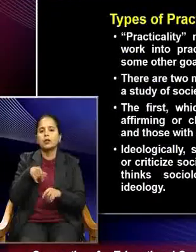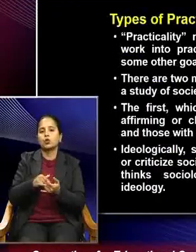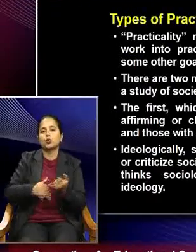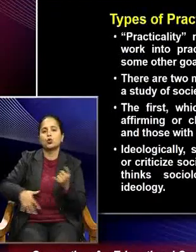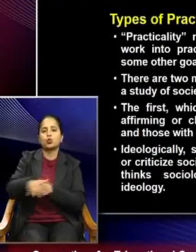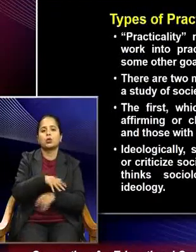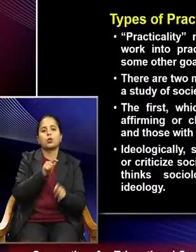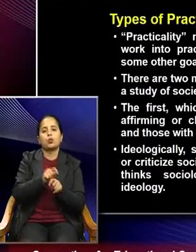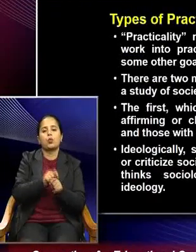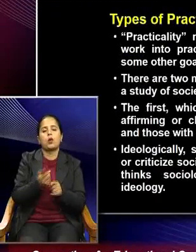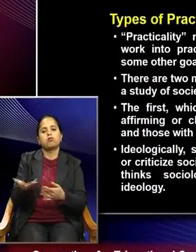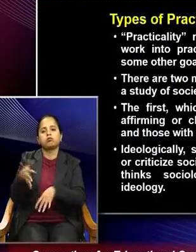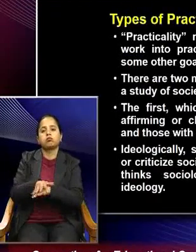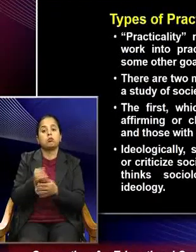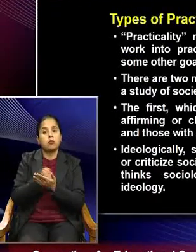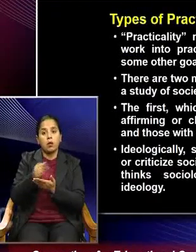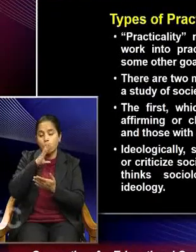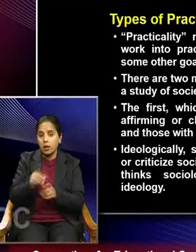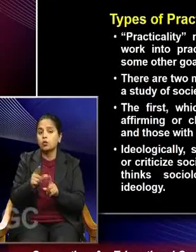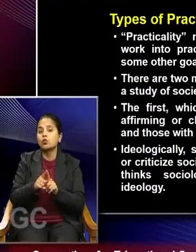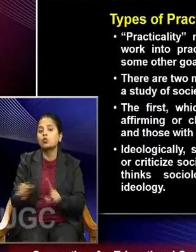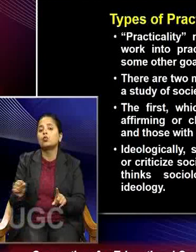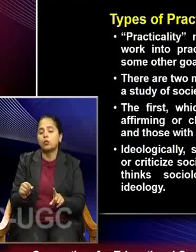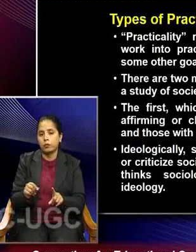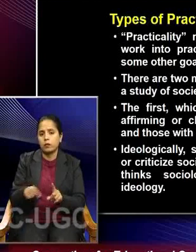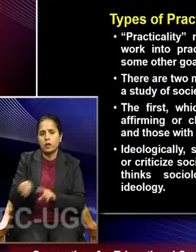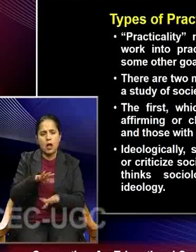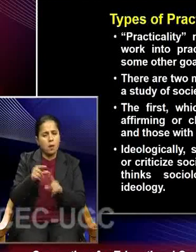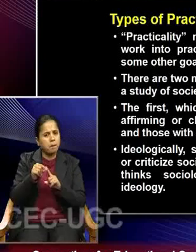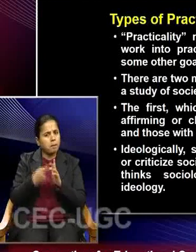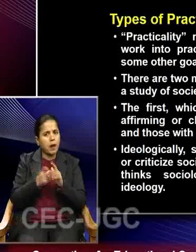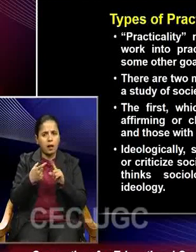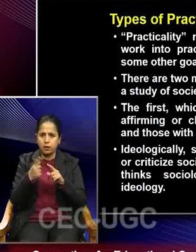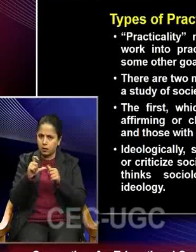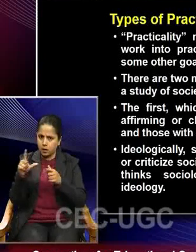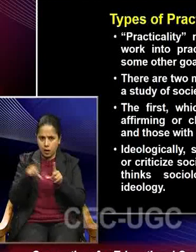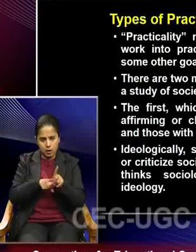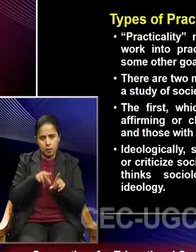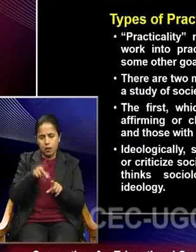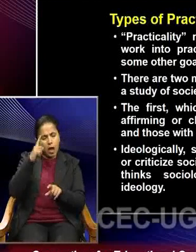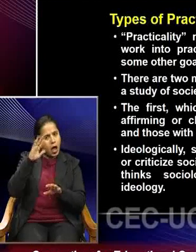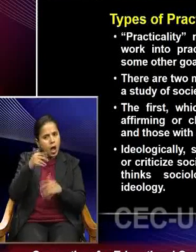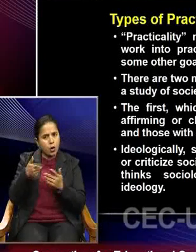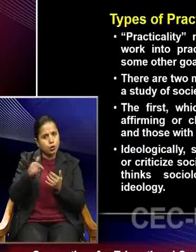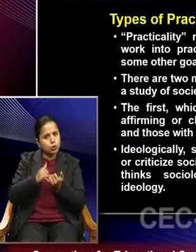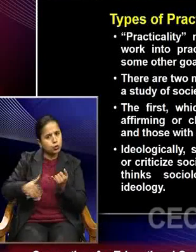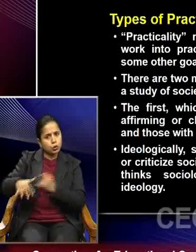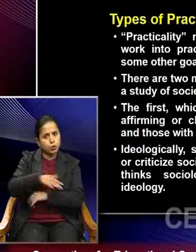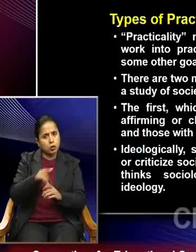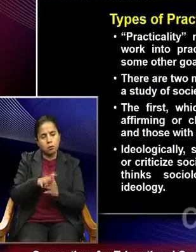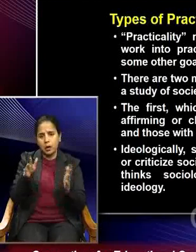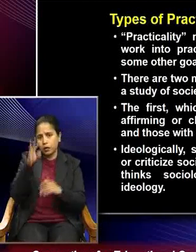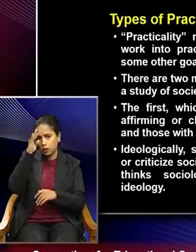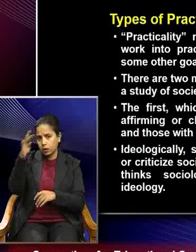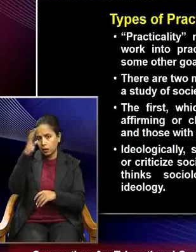sociological work into practice. Practicality means how do you think that sociology as grand